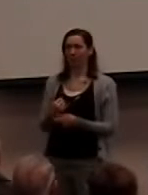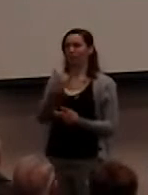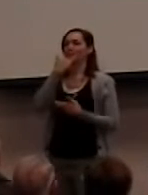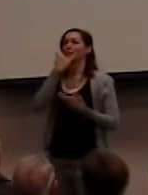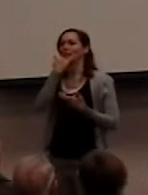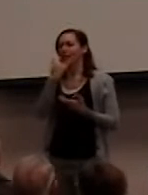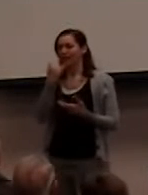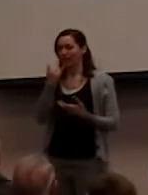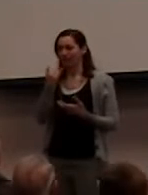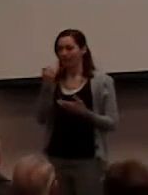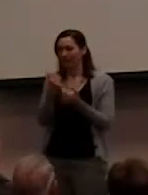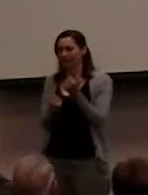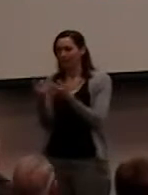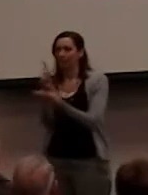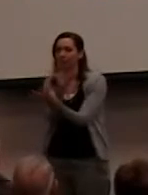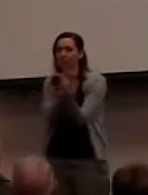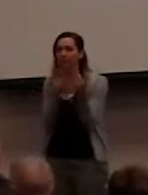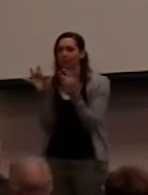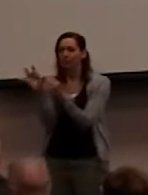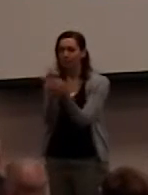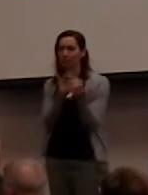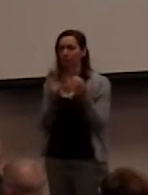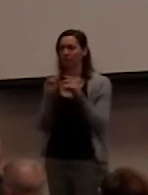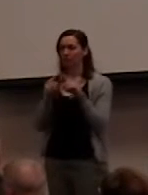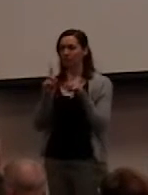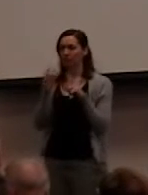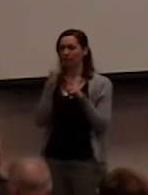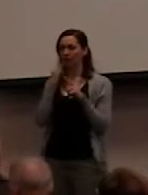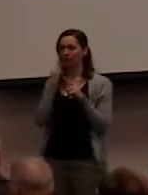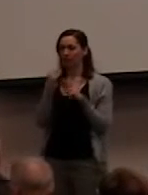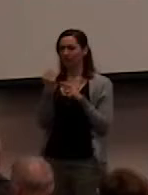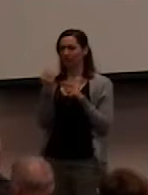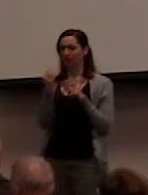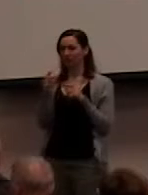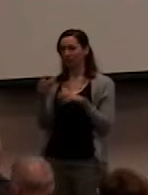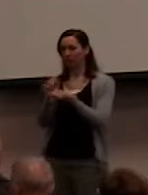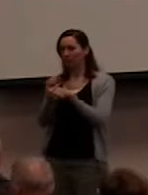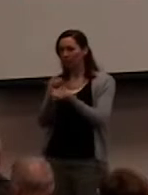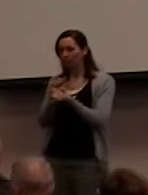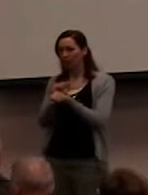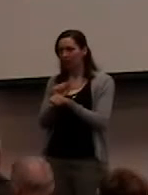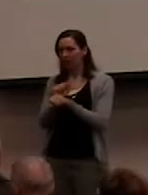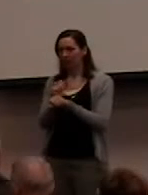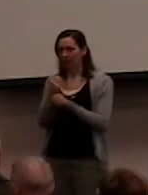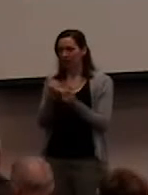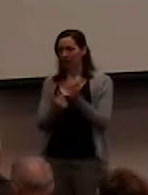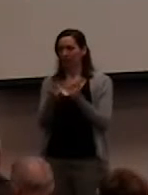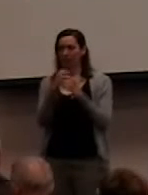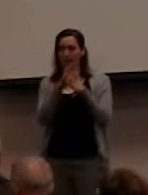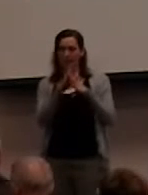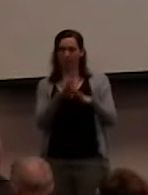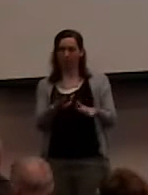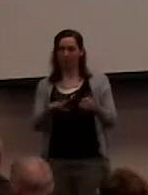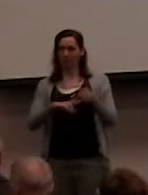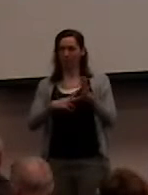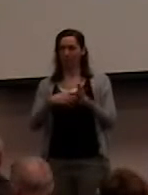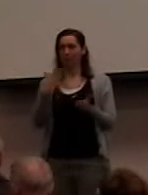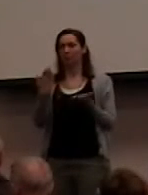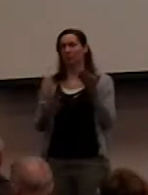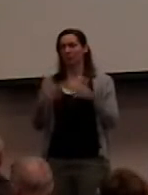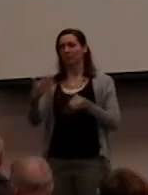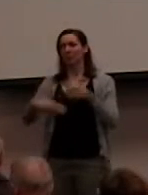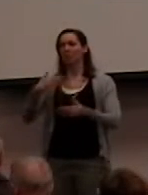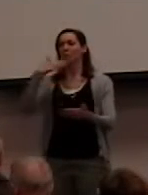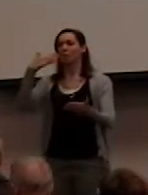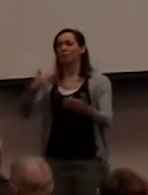of comments. So sometimes silence is a bit of a commendation. There was unity in his camp.